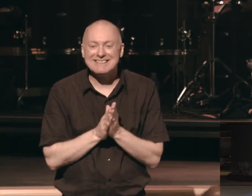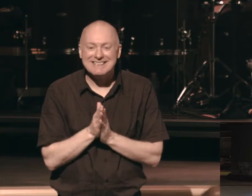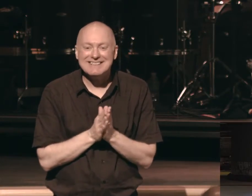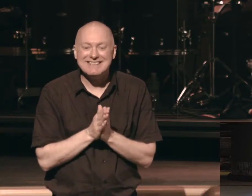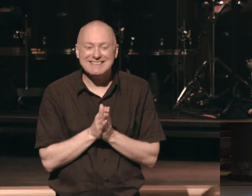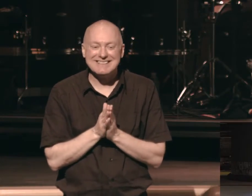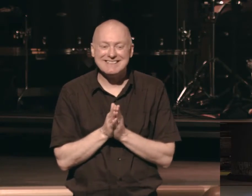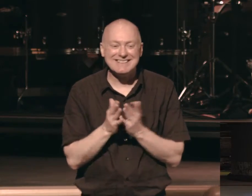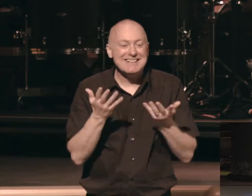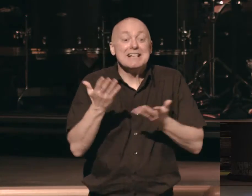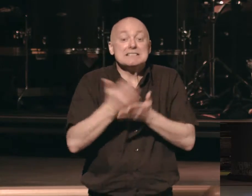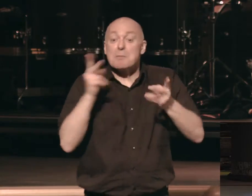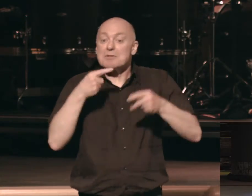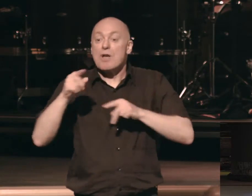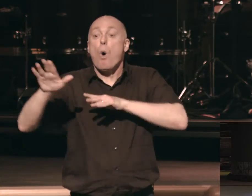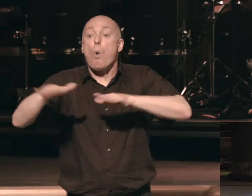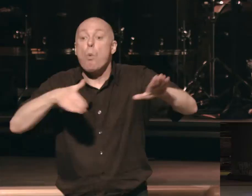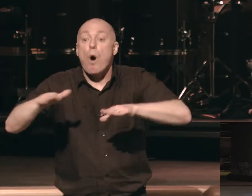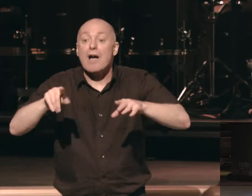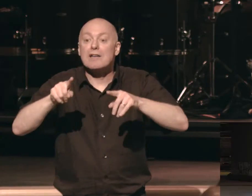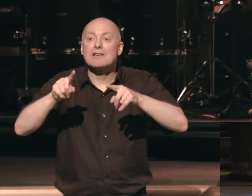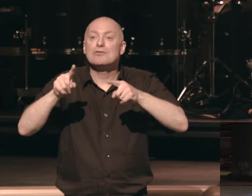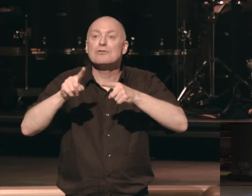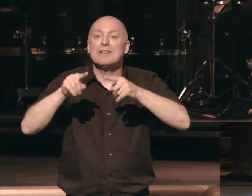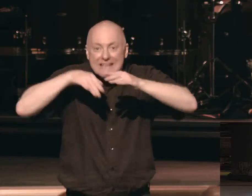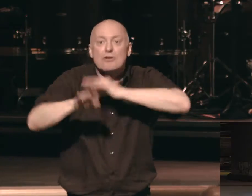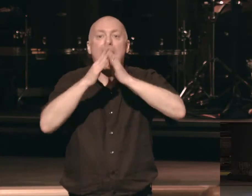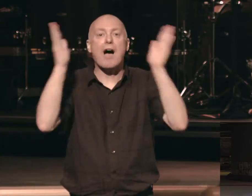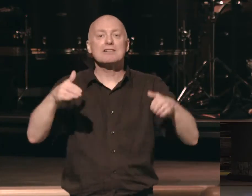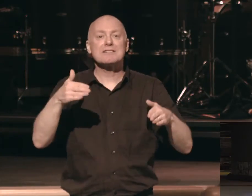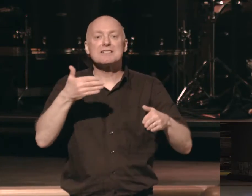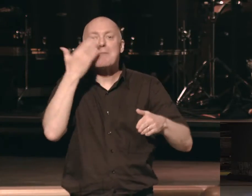Someone said walking into a house to the smell of roast beef cooking.